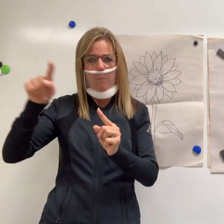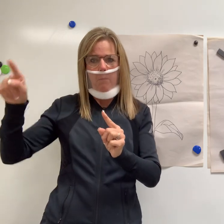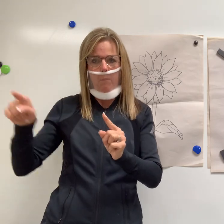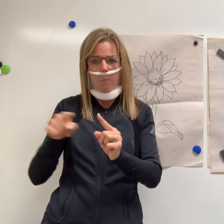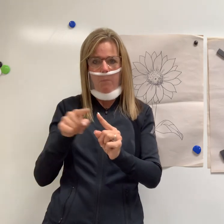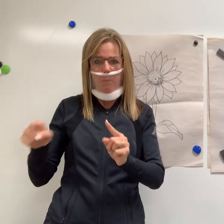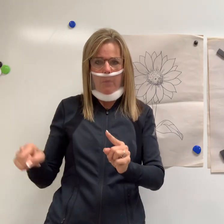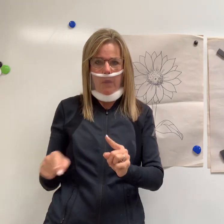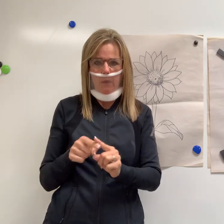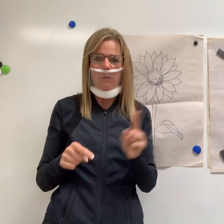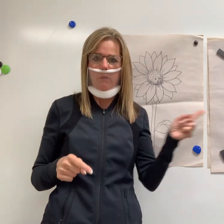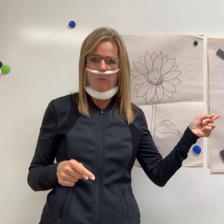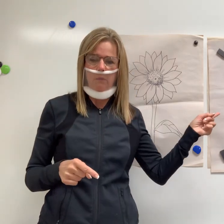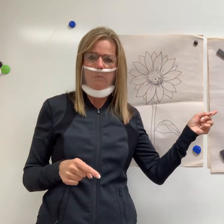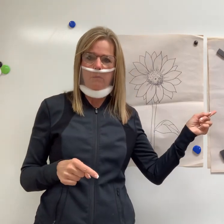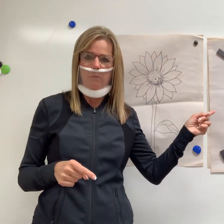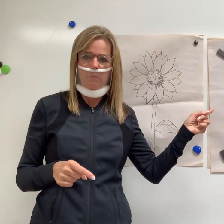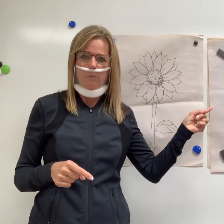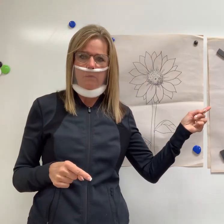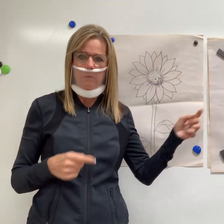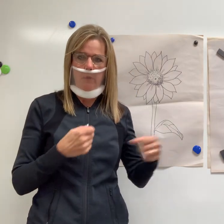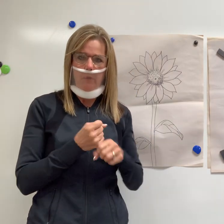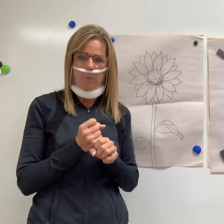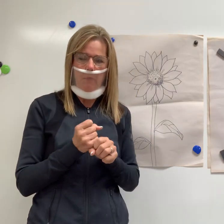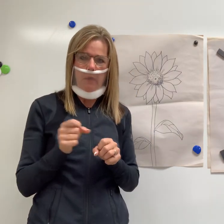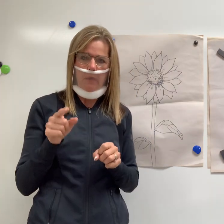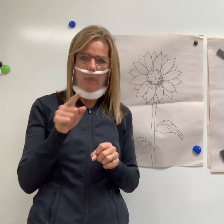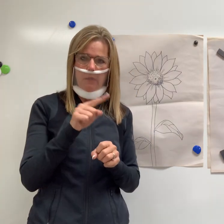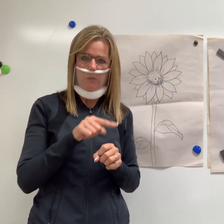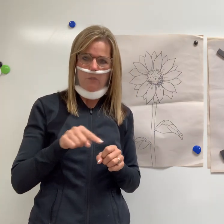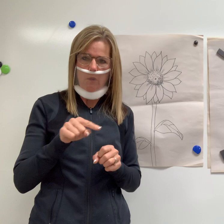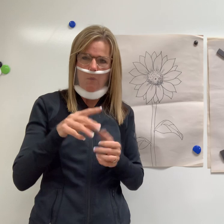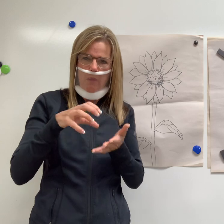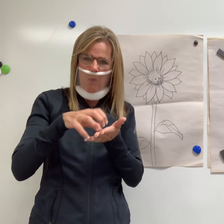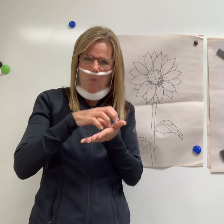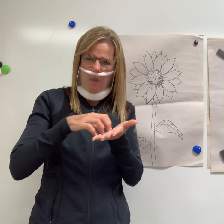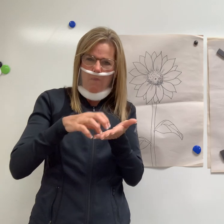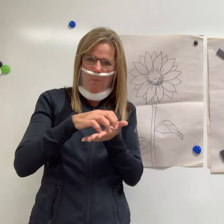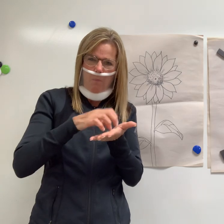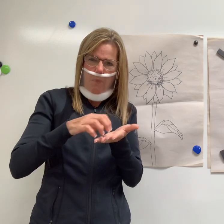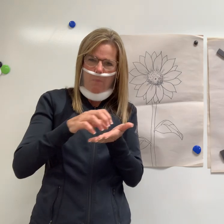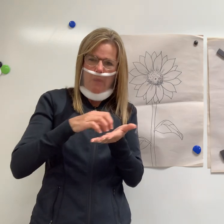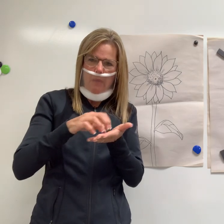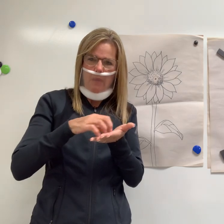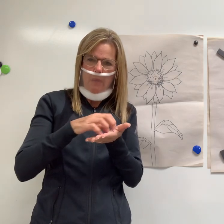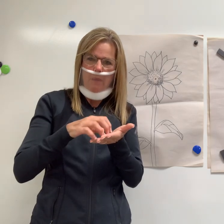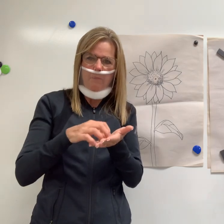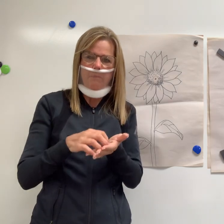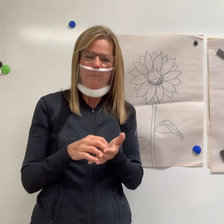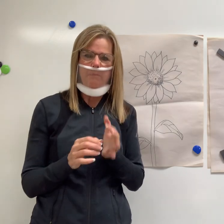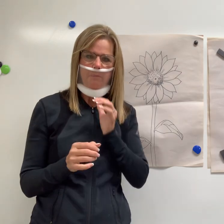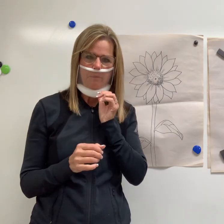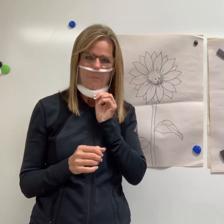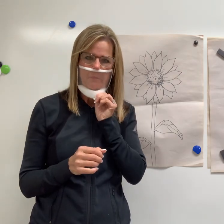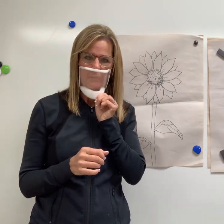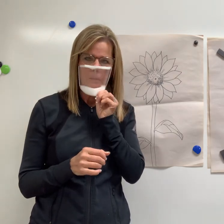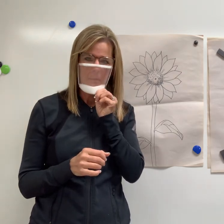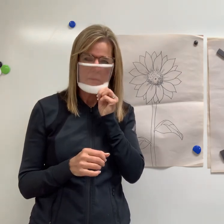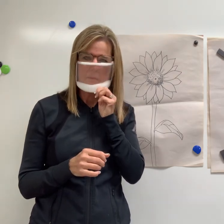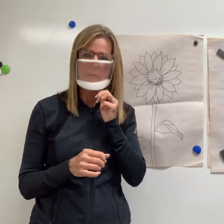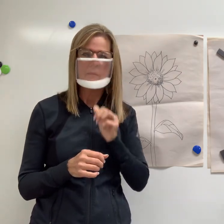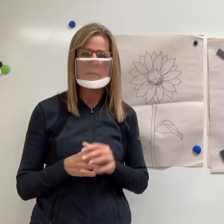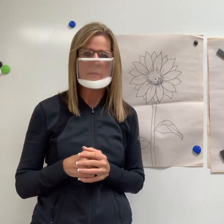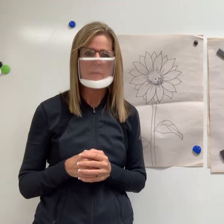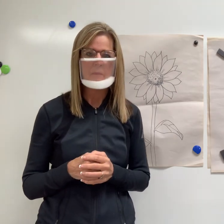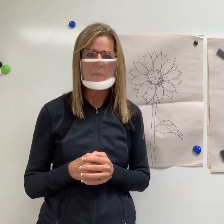I'm just gonna go ahead and make a circle with that rough, bumpy, broken, textured line all the way